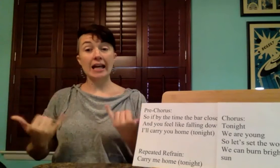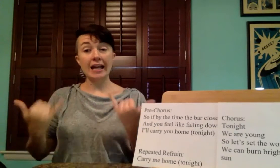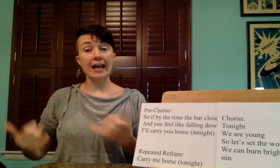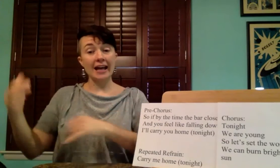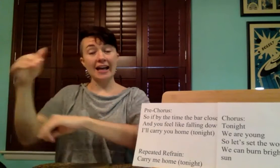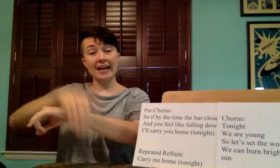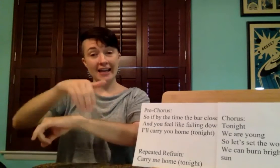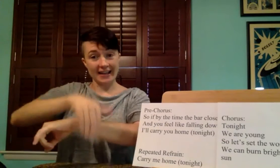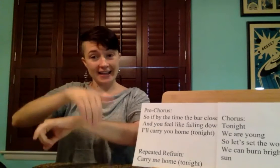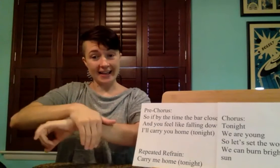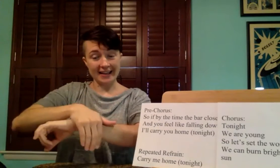Tonight,